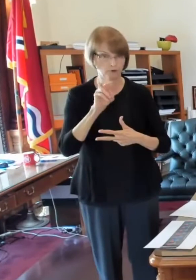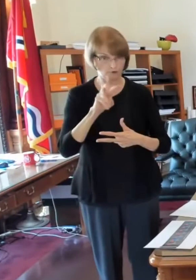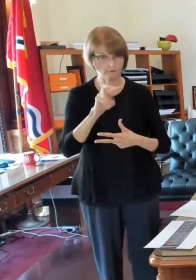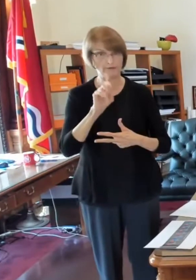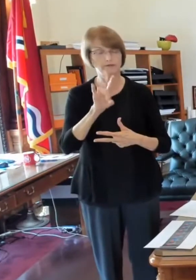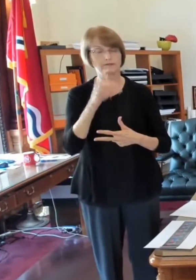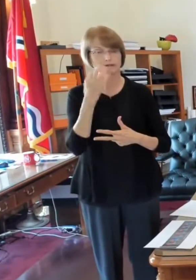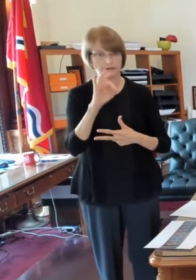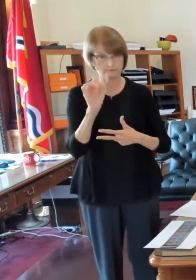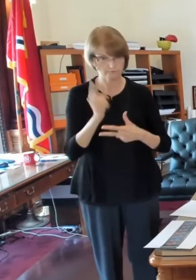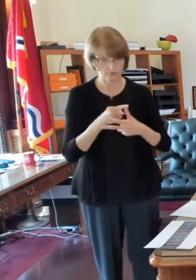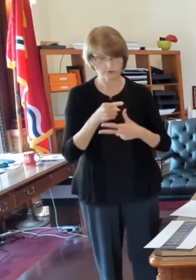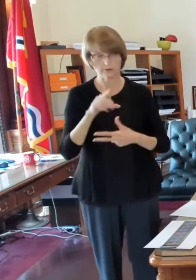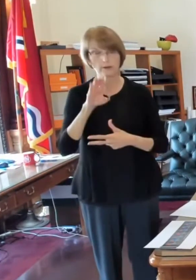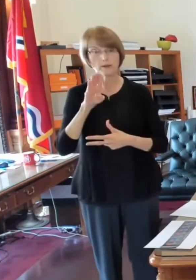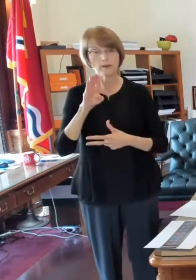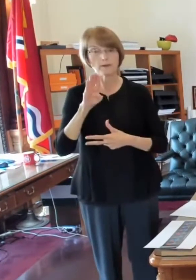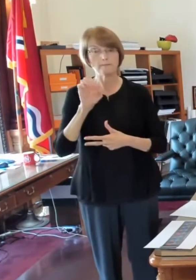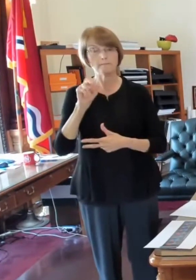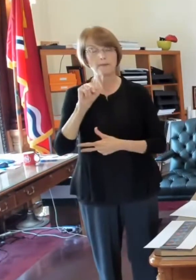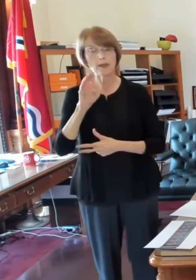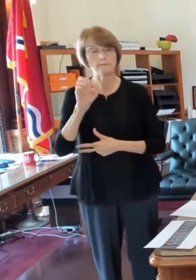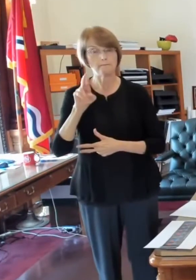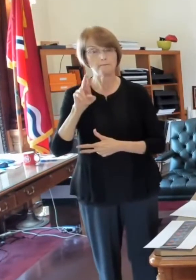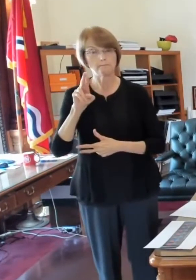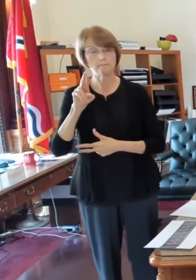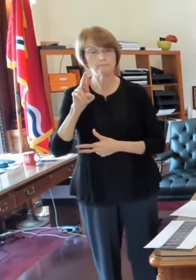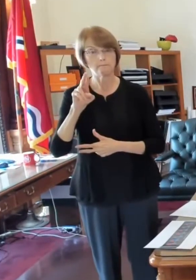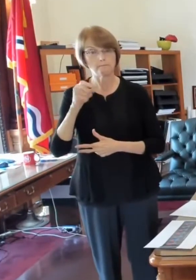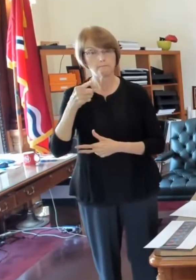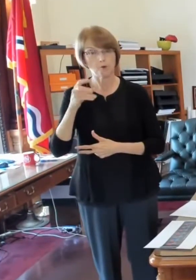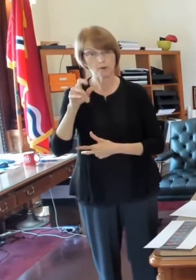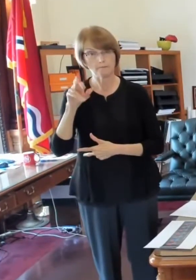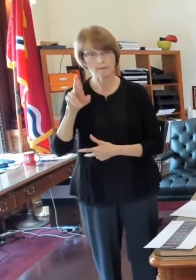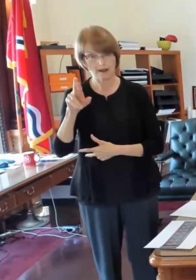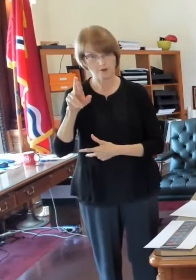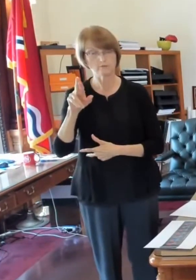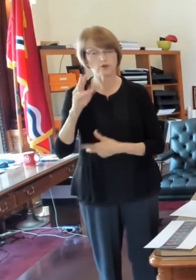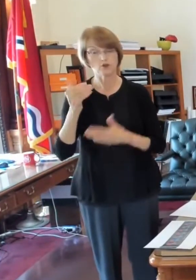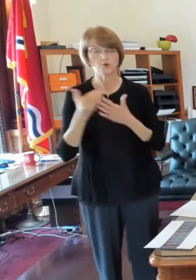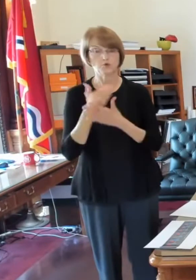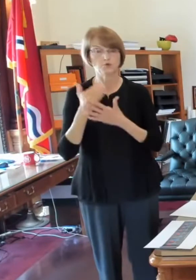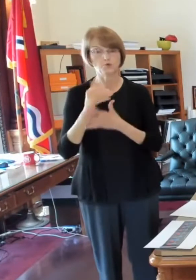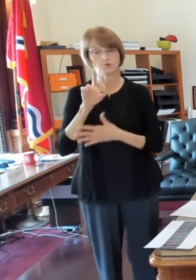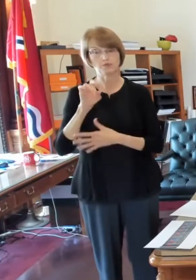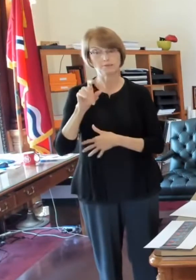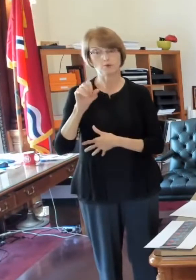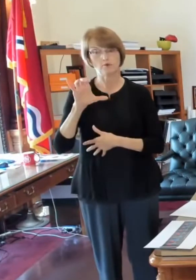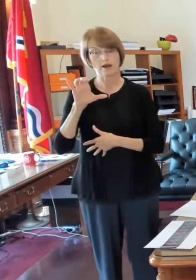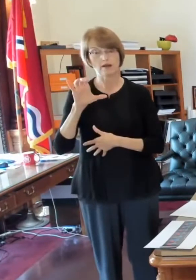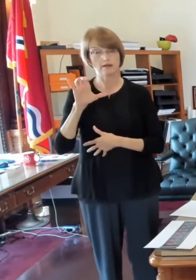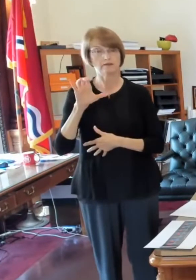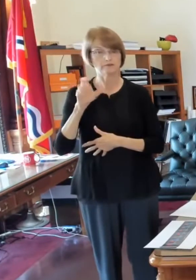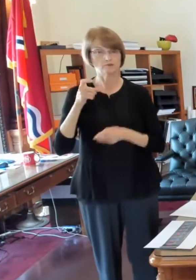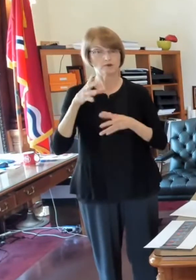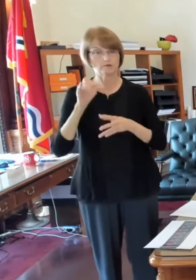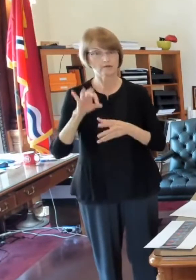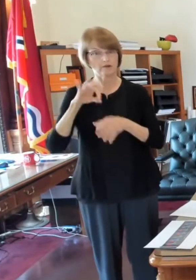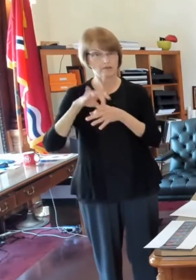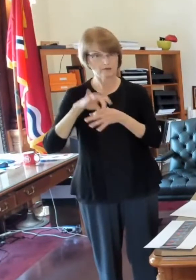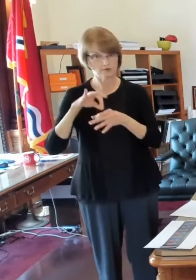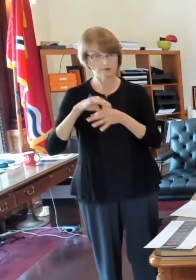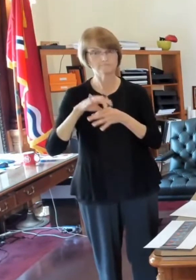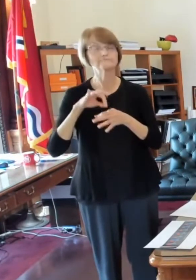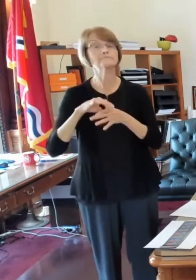have Ben Borgmeyer, who is the new Democratic Director of Elections. He's going to talk to us about what to expect